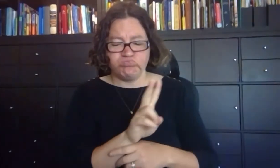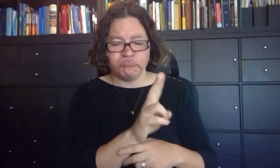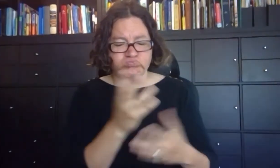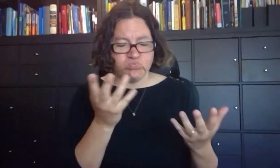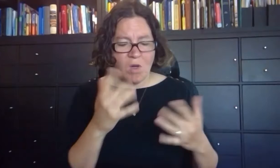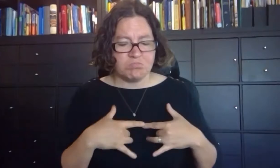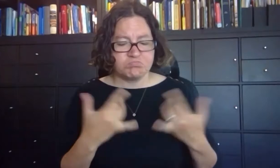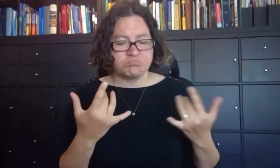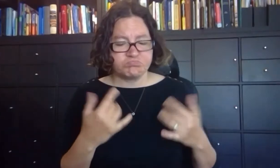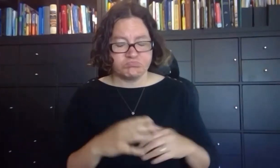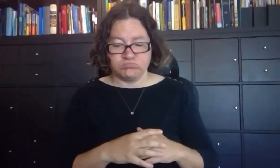along?"